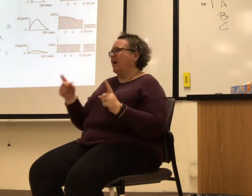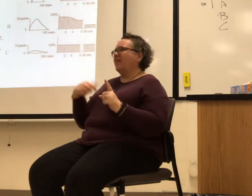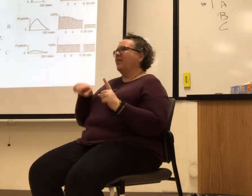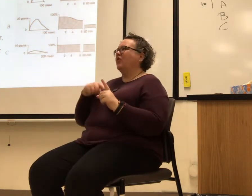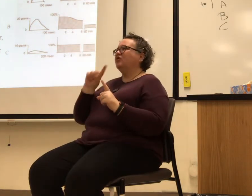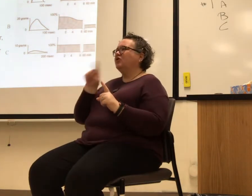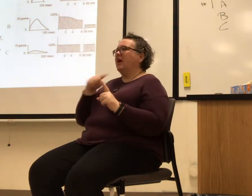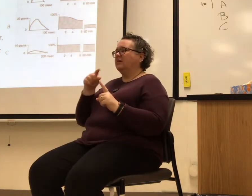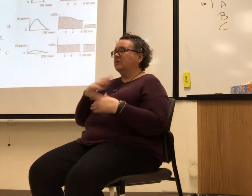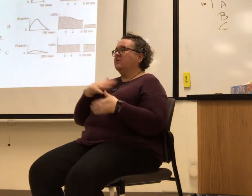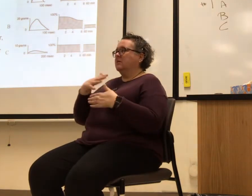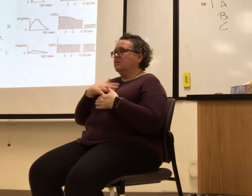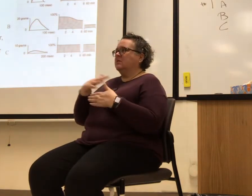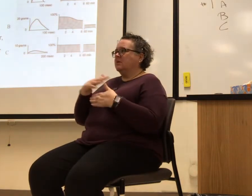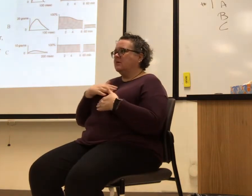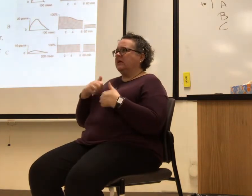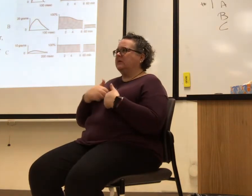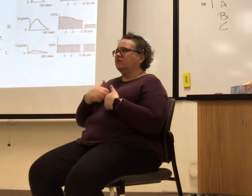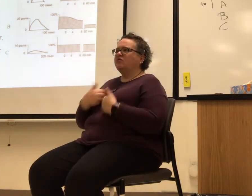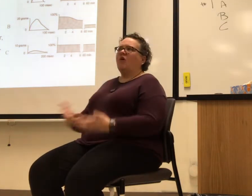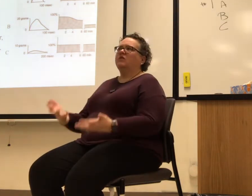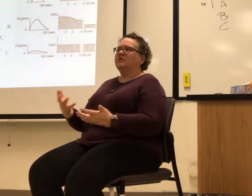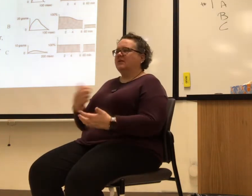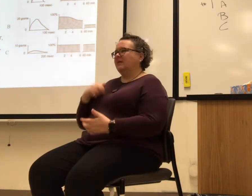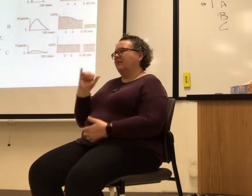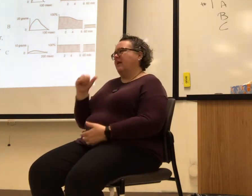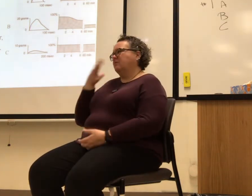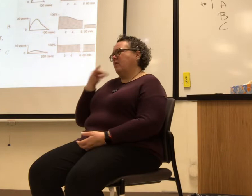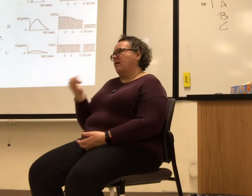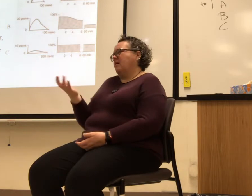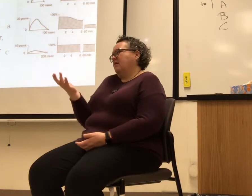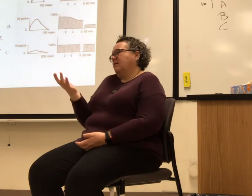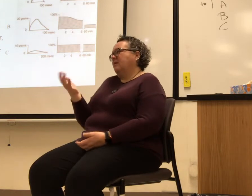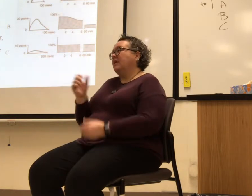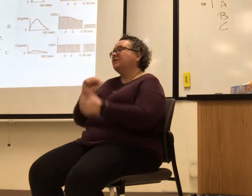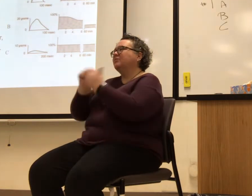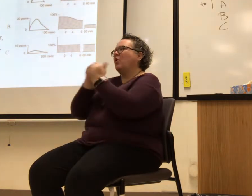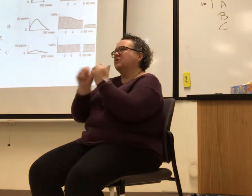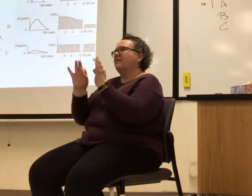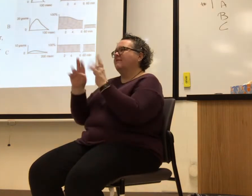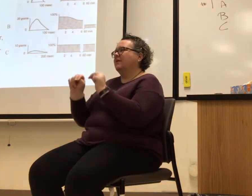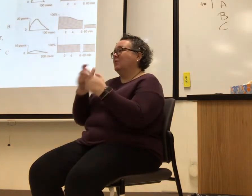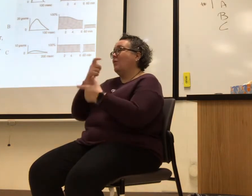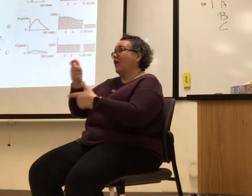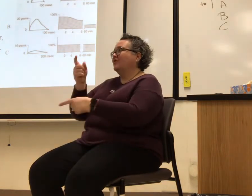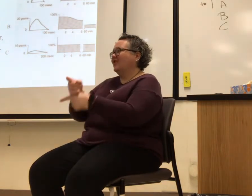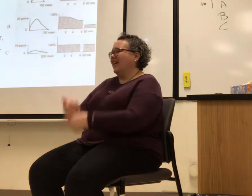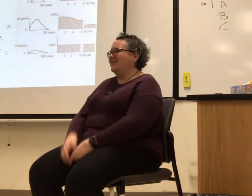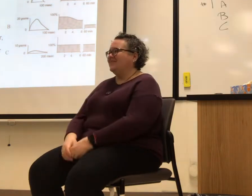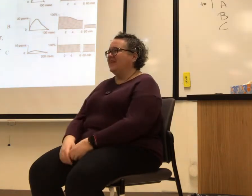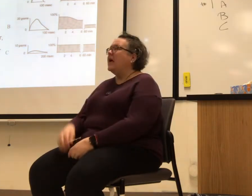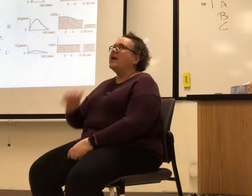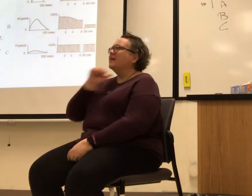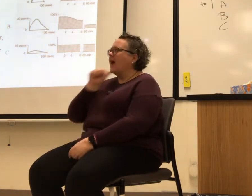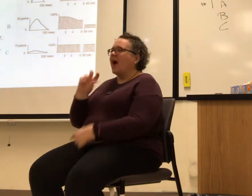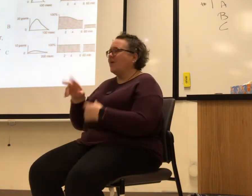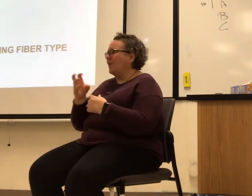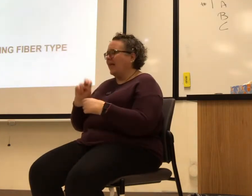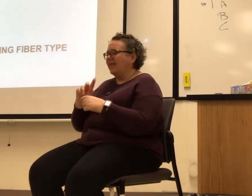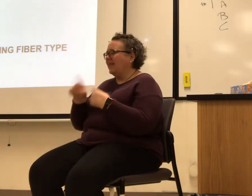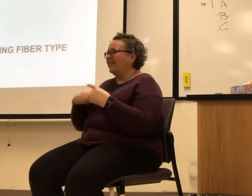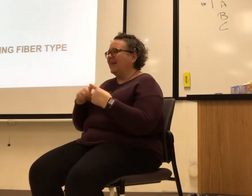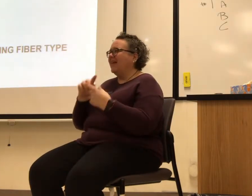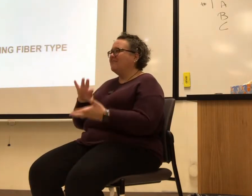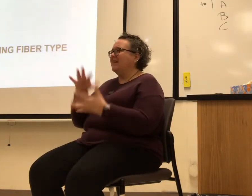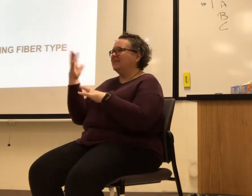just sucking wind. It's, you know, that's why sports are fun to watch, right? Not when they mess up, but you